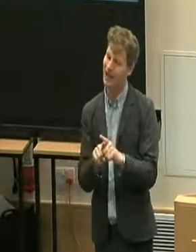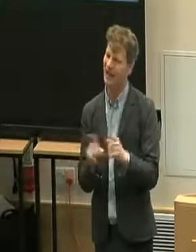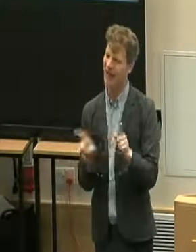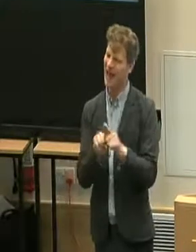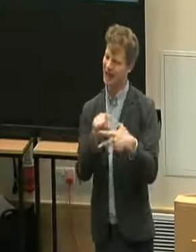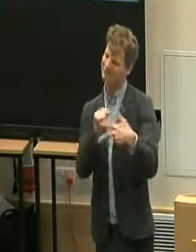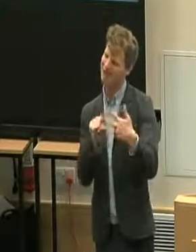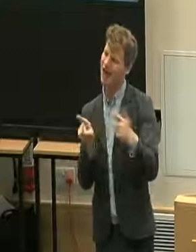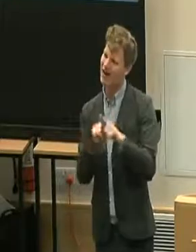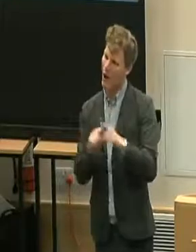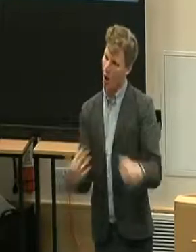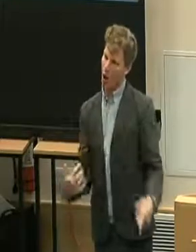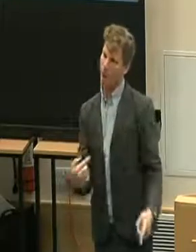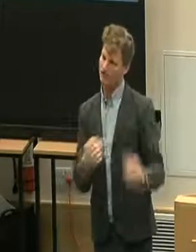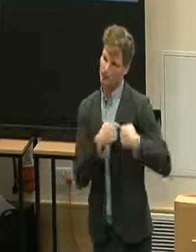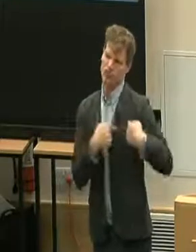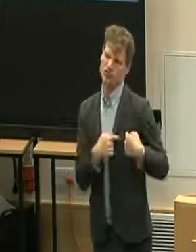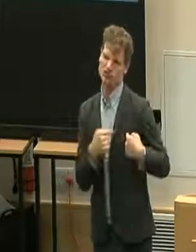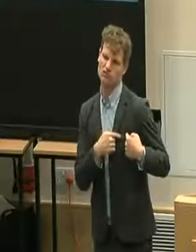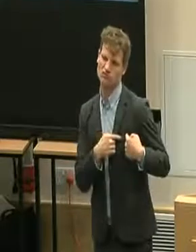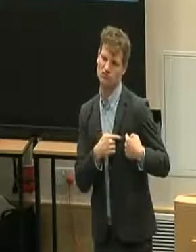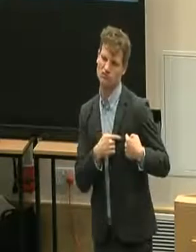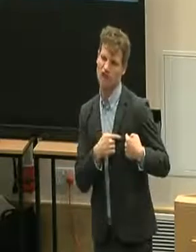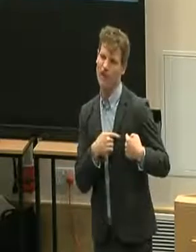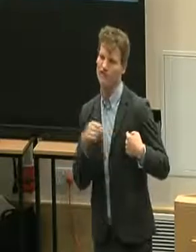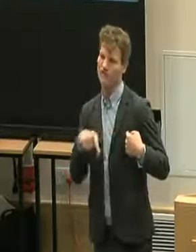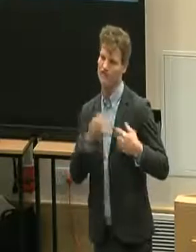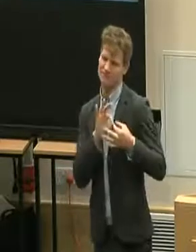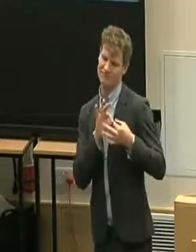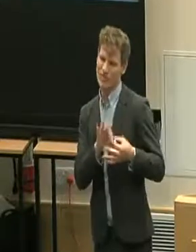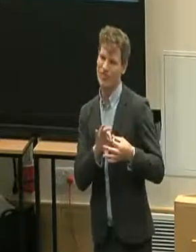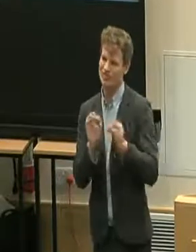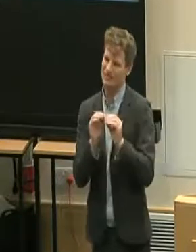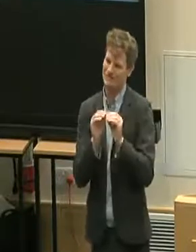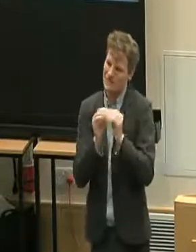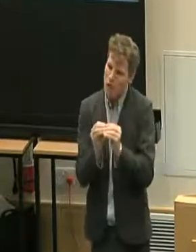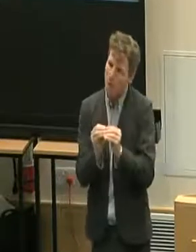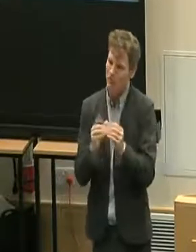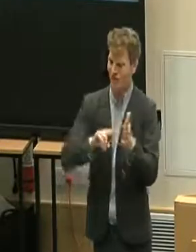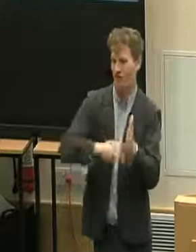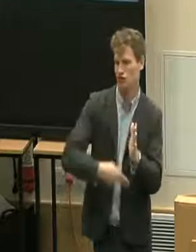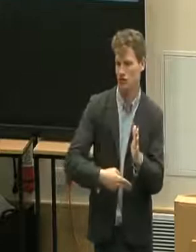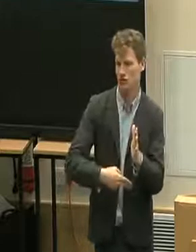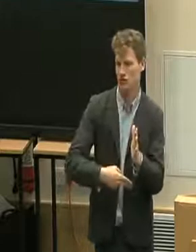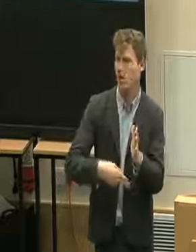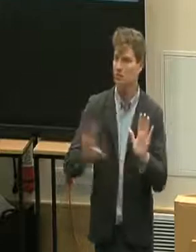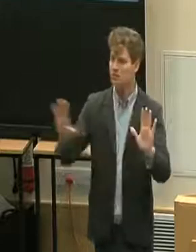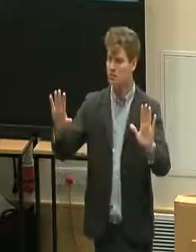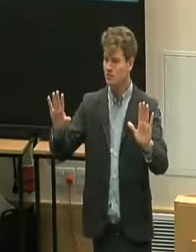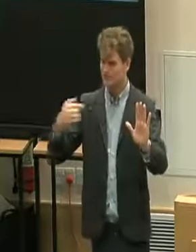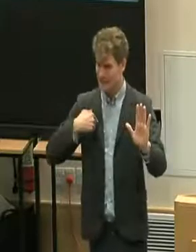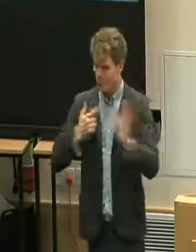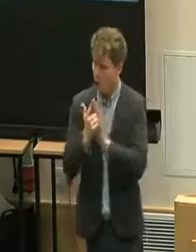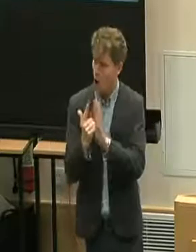a convention, what the values of the convention represent. But I want to, as a lawyer, I want to bring your attention